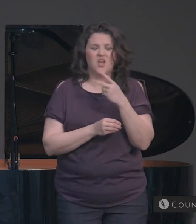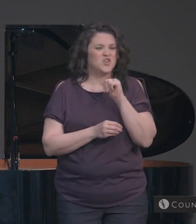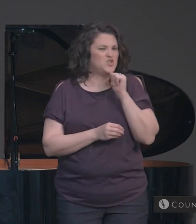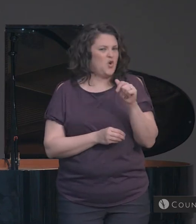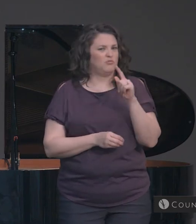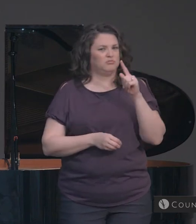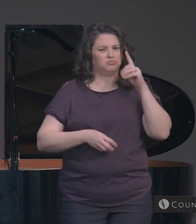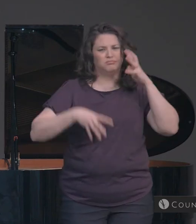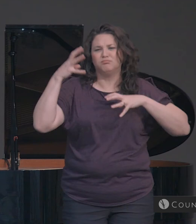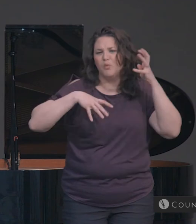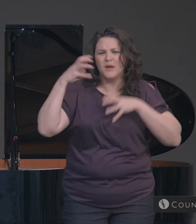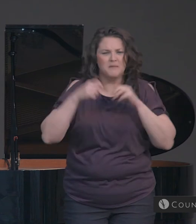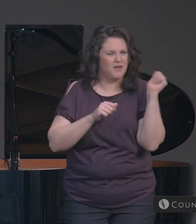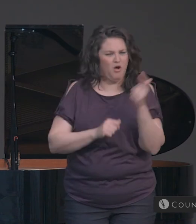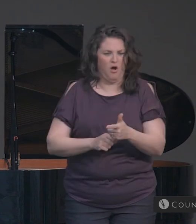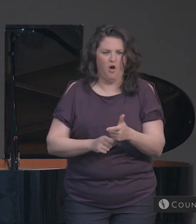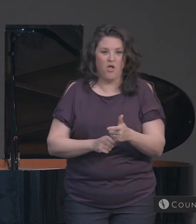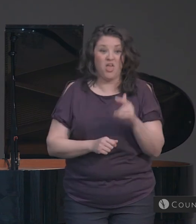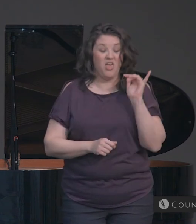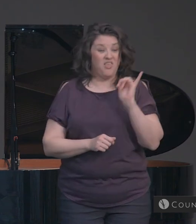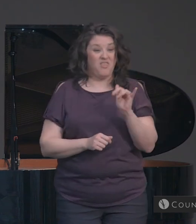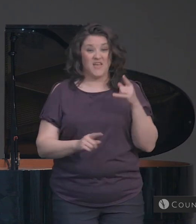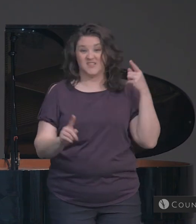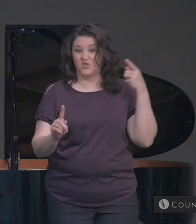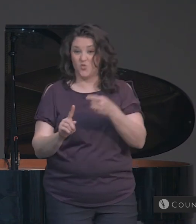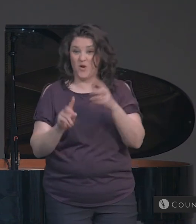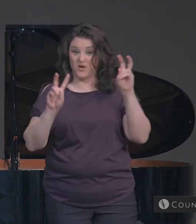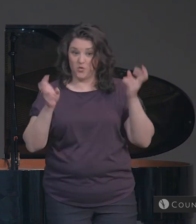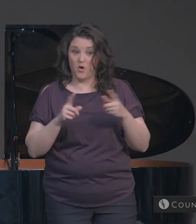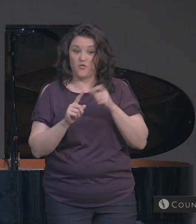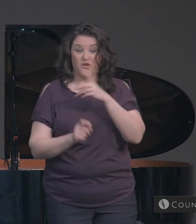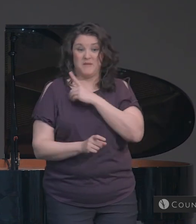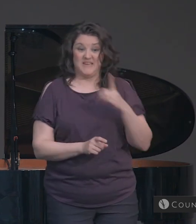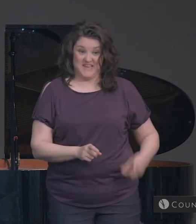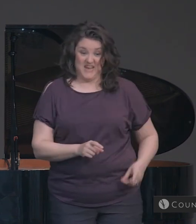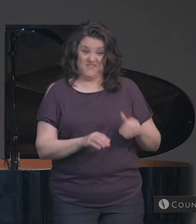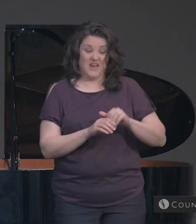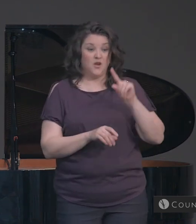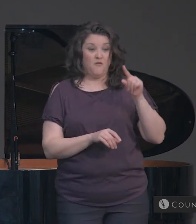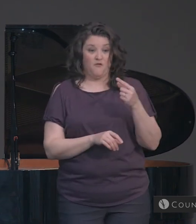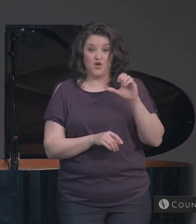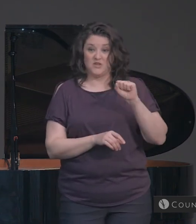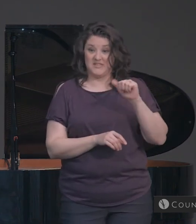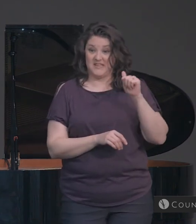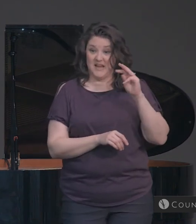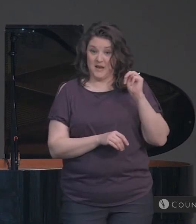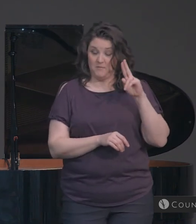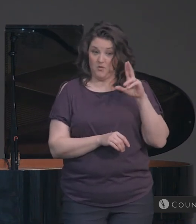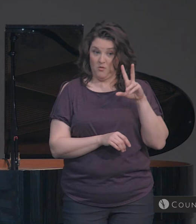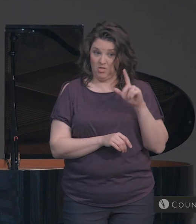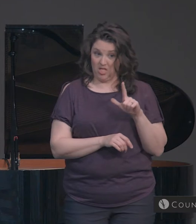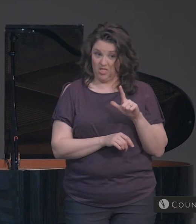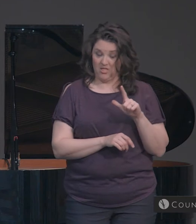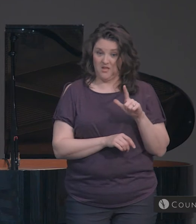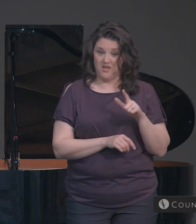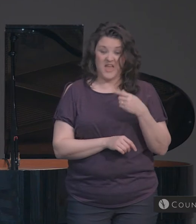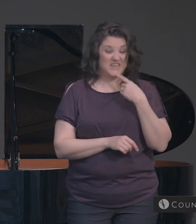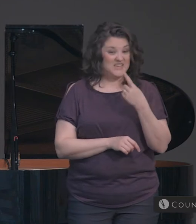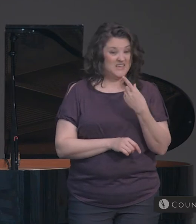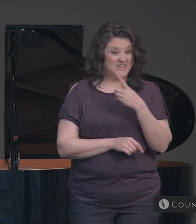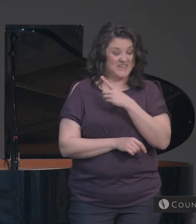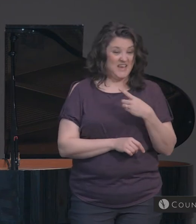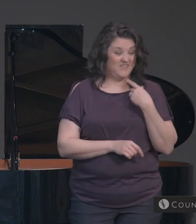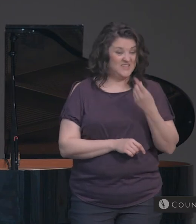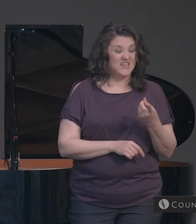a direct quote of David in 1 Samuel 1 verse 20 when David says this, "Tell it not in